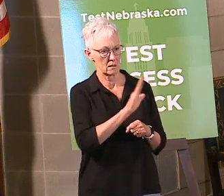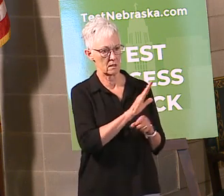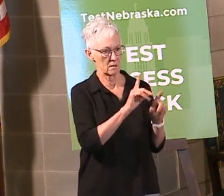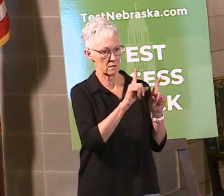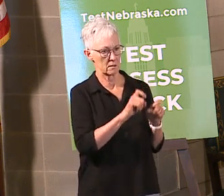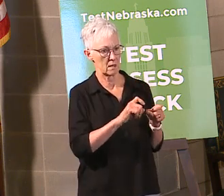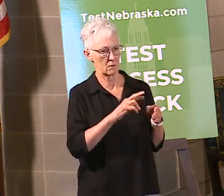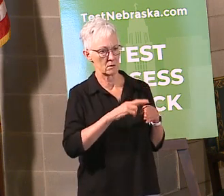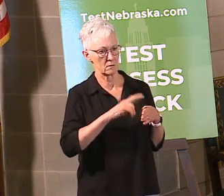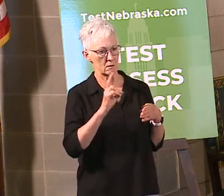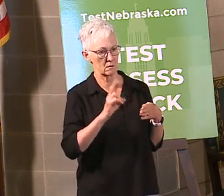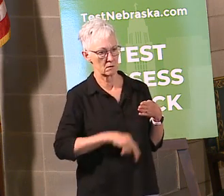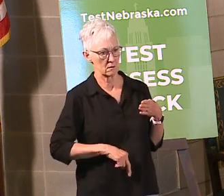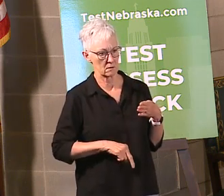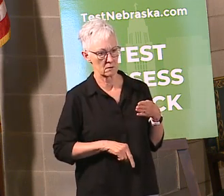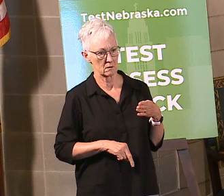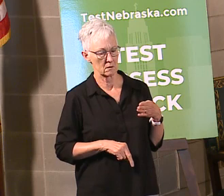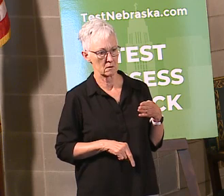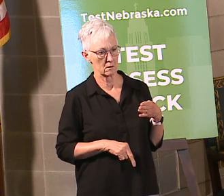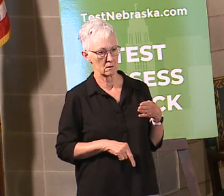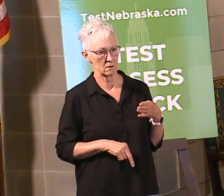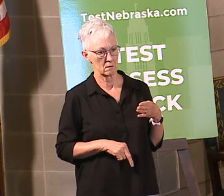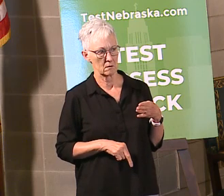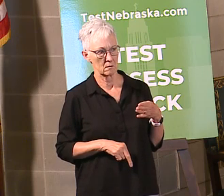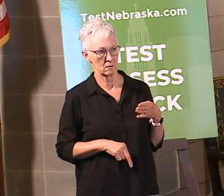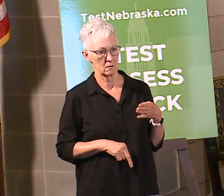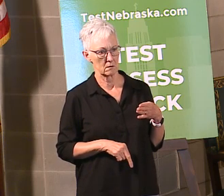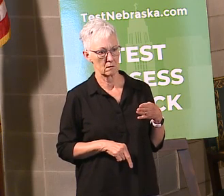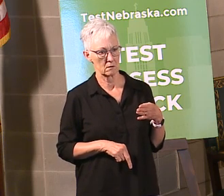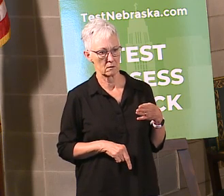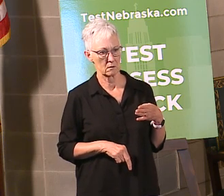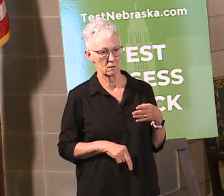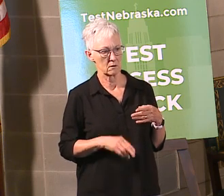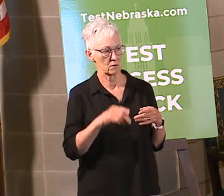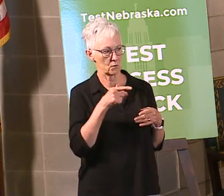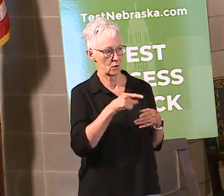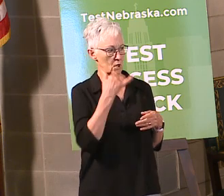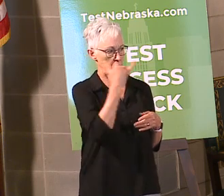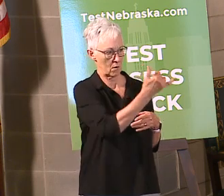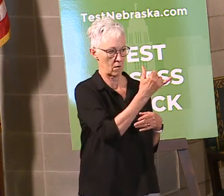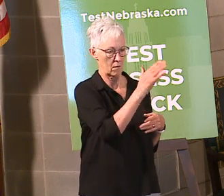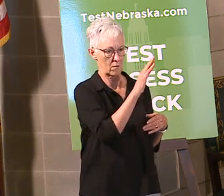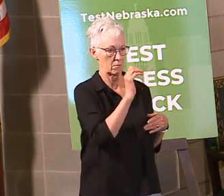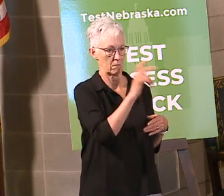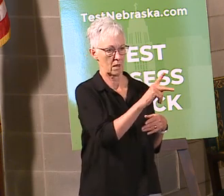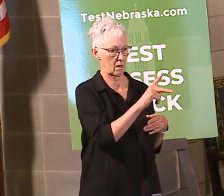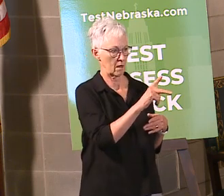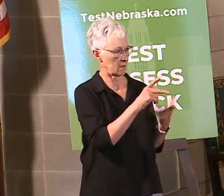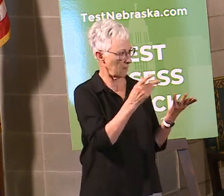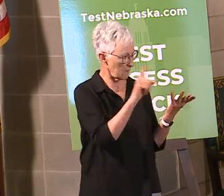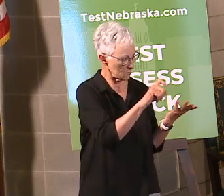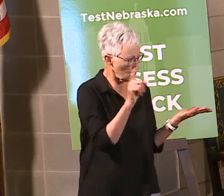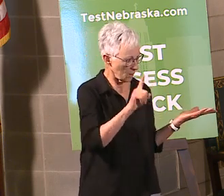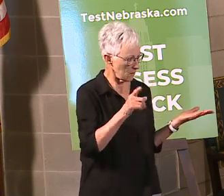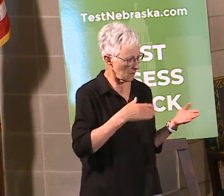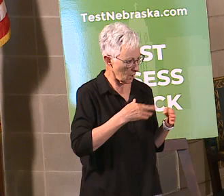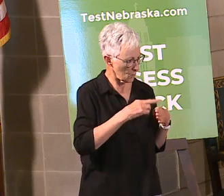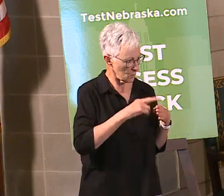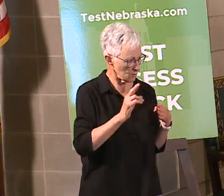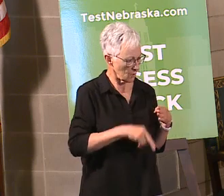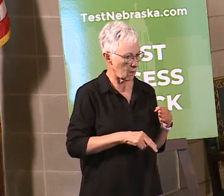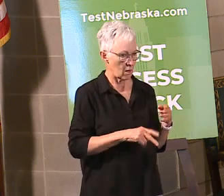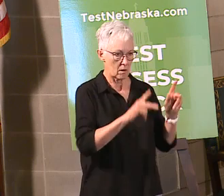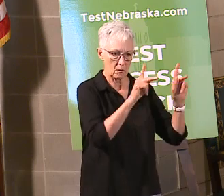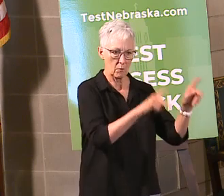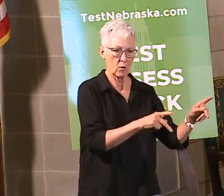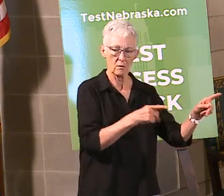72 business hours. It's not 72 hours, it's 72 business hours. Is that right, or is that So the question